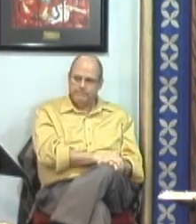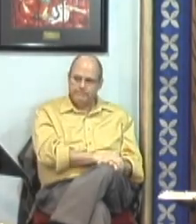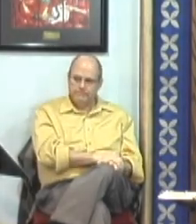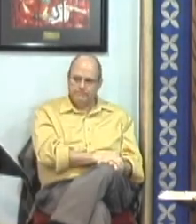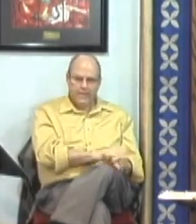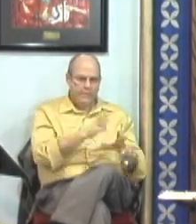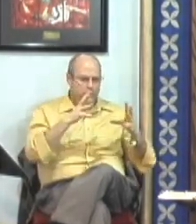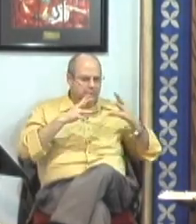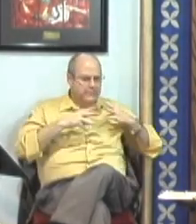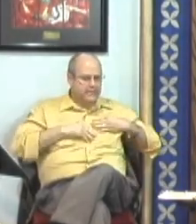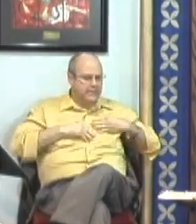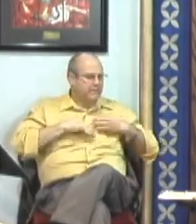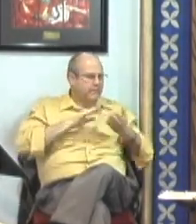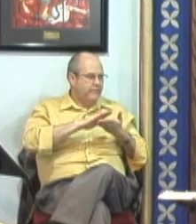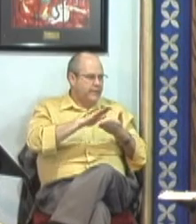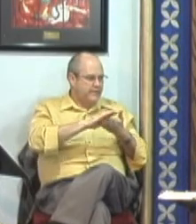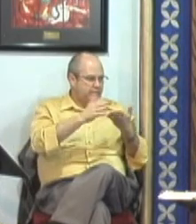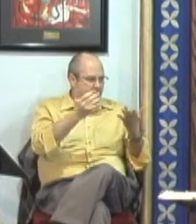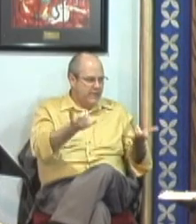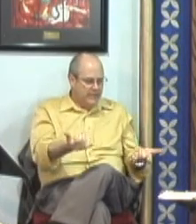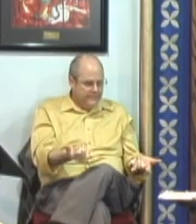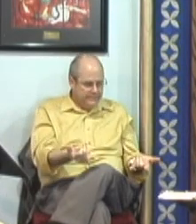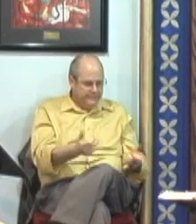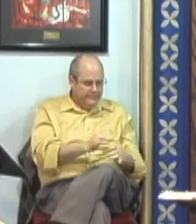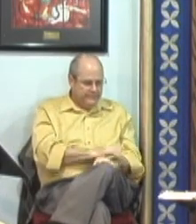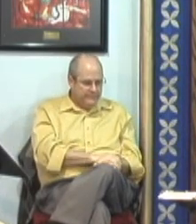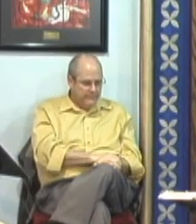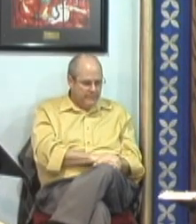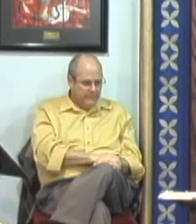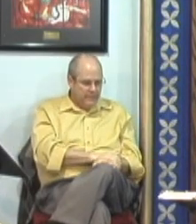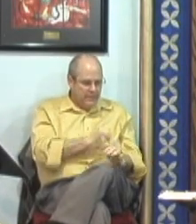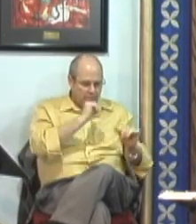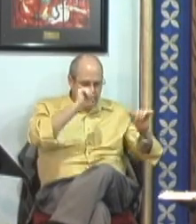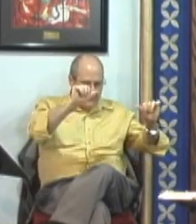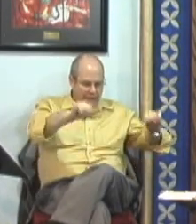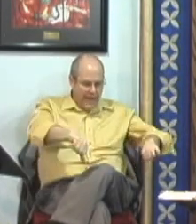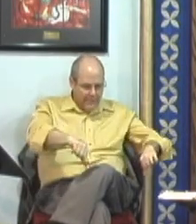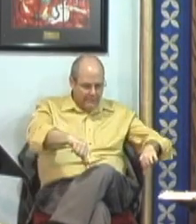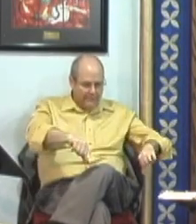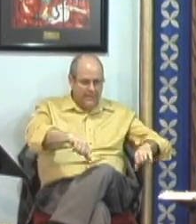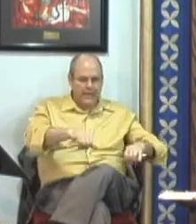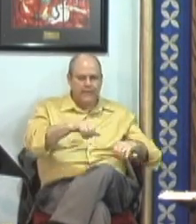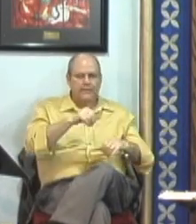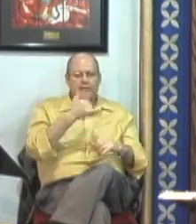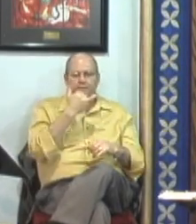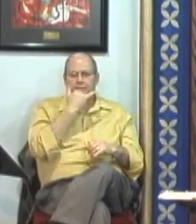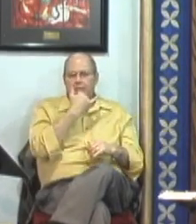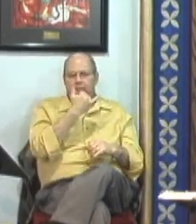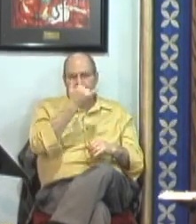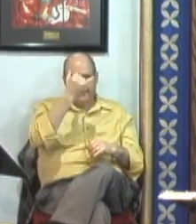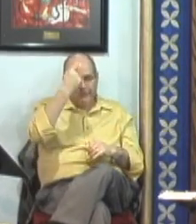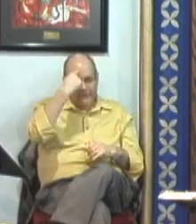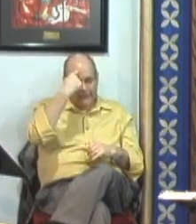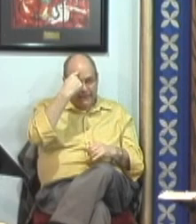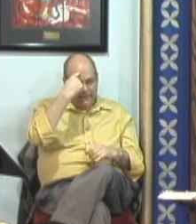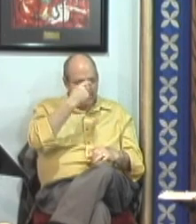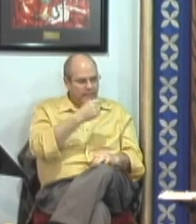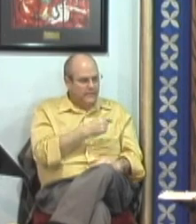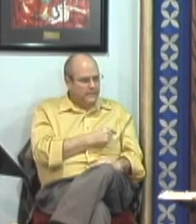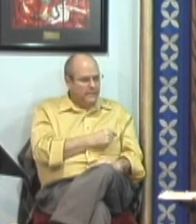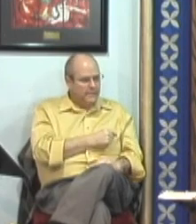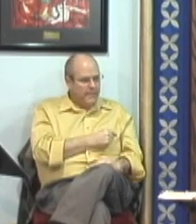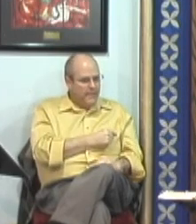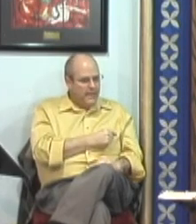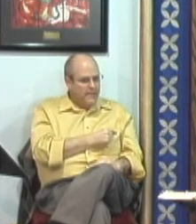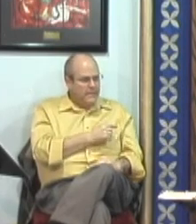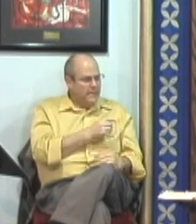And we receive your forgiveness, oh God. We renounce all that ungodly thinking. And this is another important part of it,